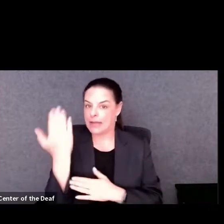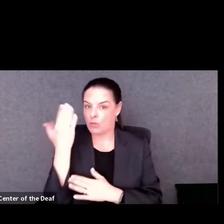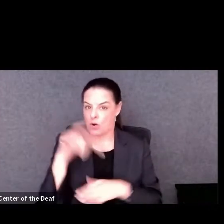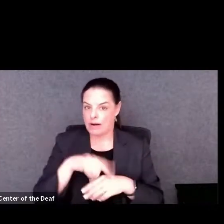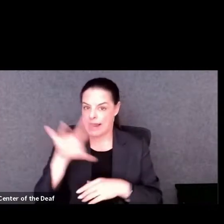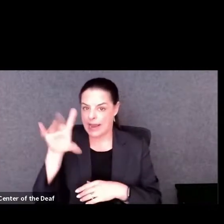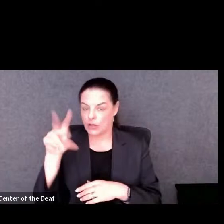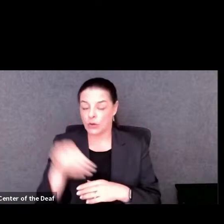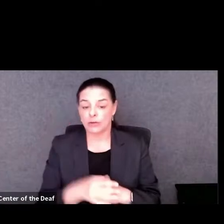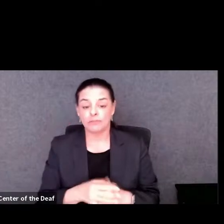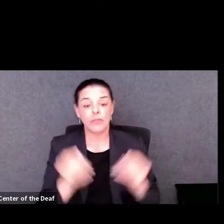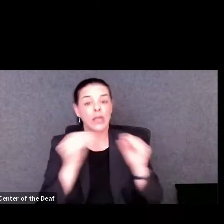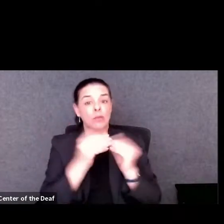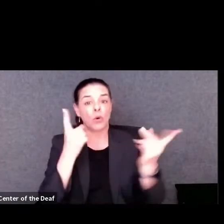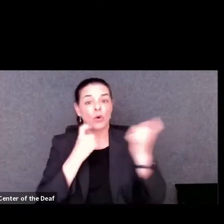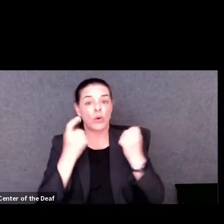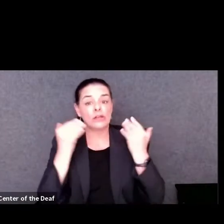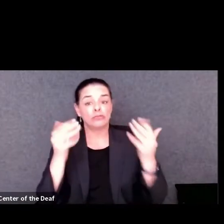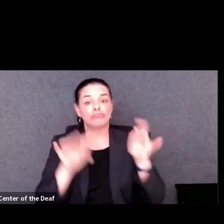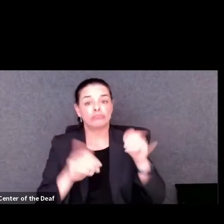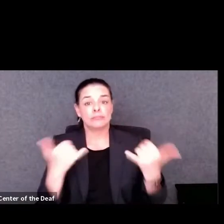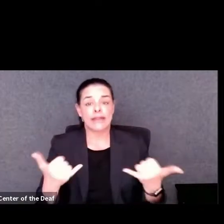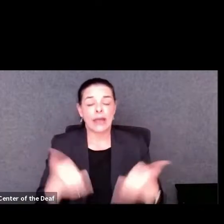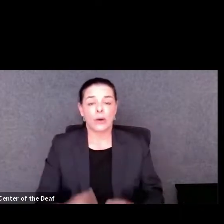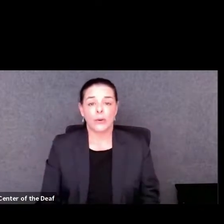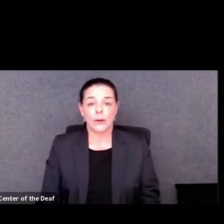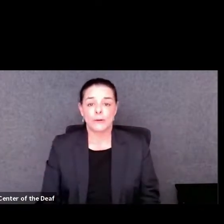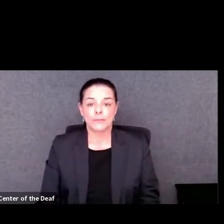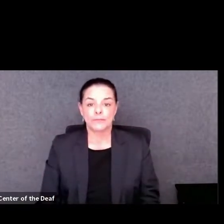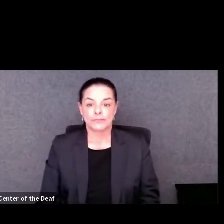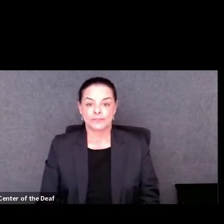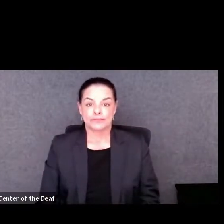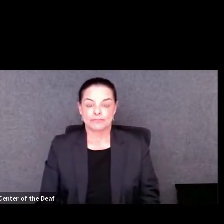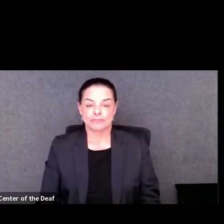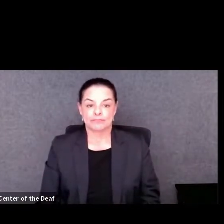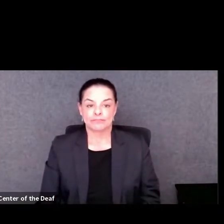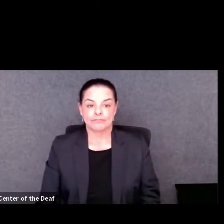further questions? Please go ahead and submit them now.